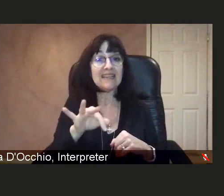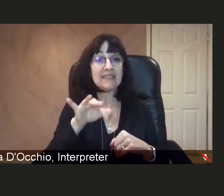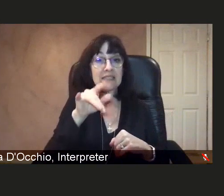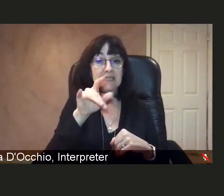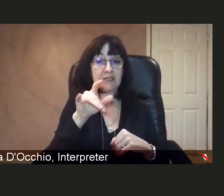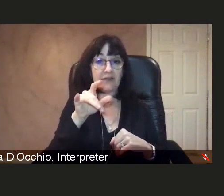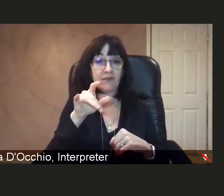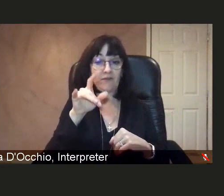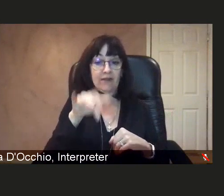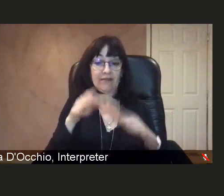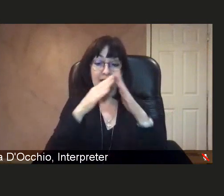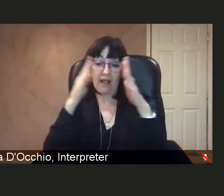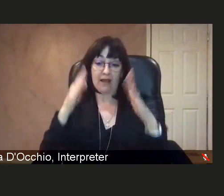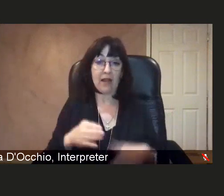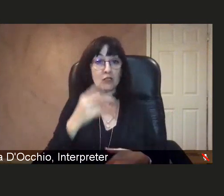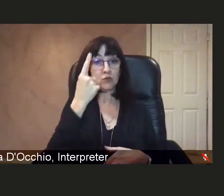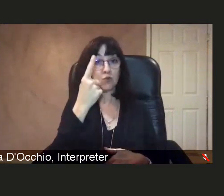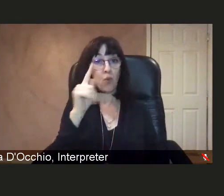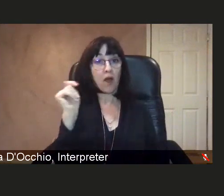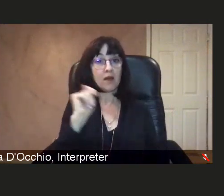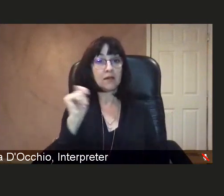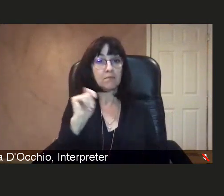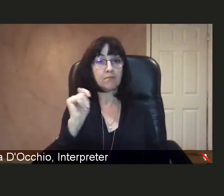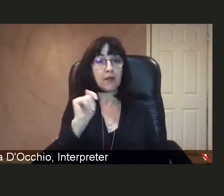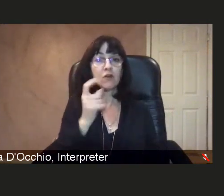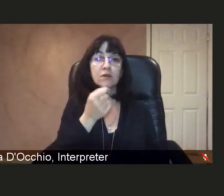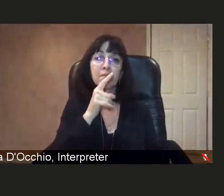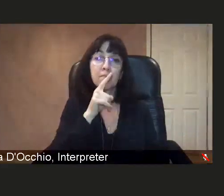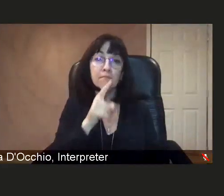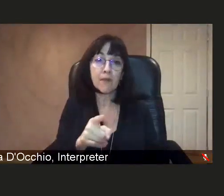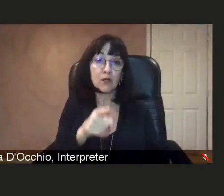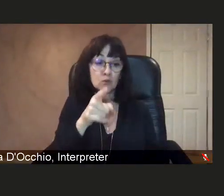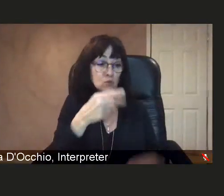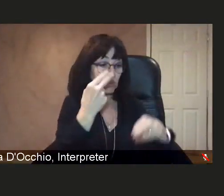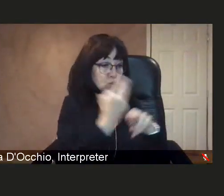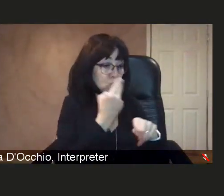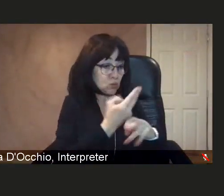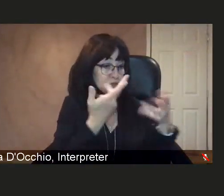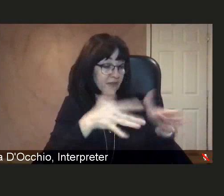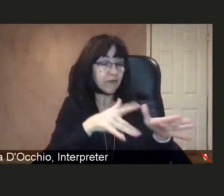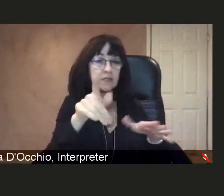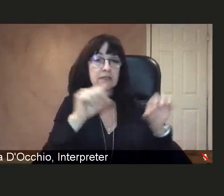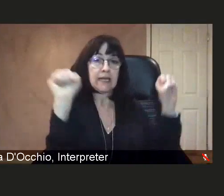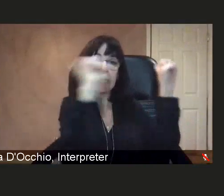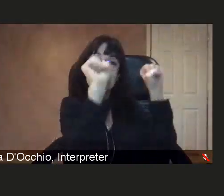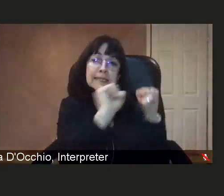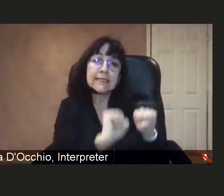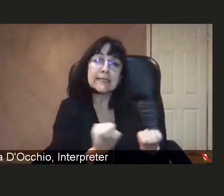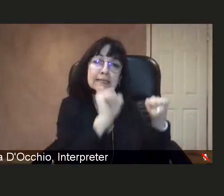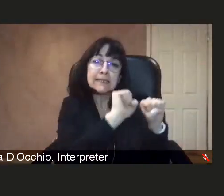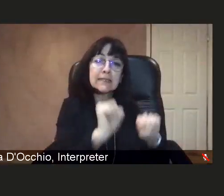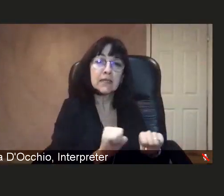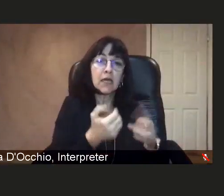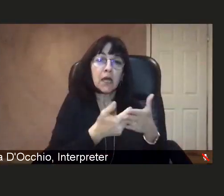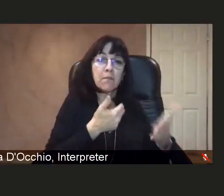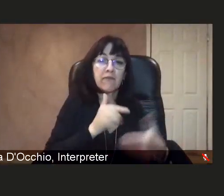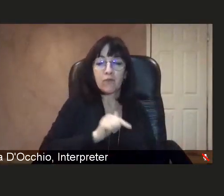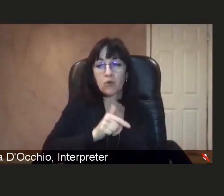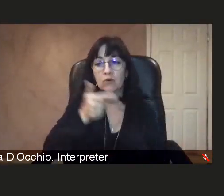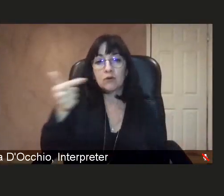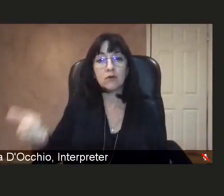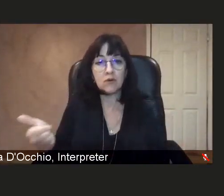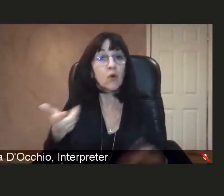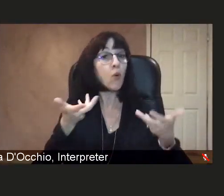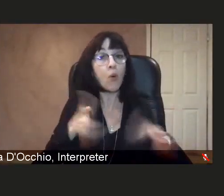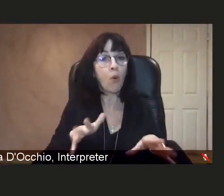one bathroom, then please make sure that you're cleaning the bathroom after you're using it so that someone else has less chance of getting